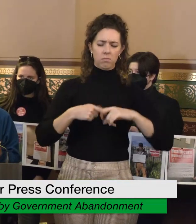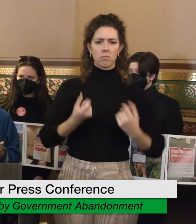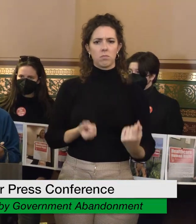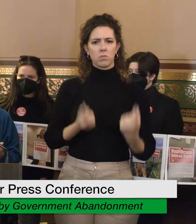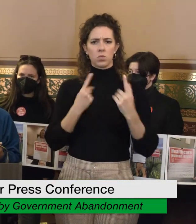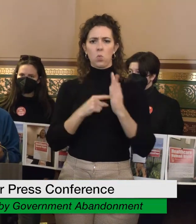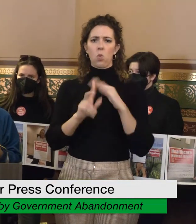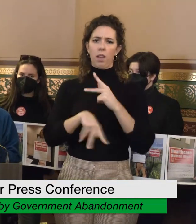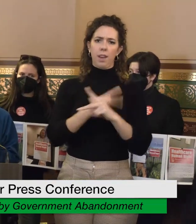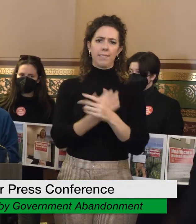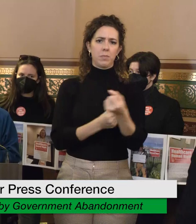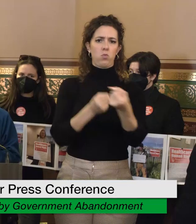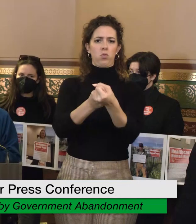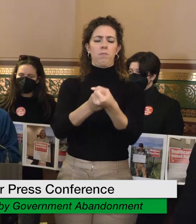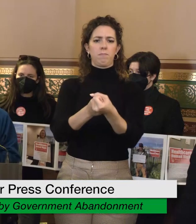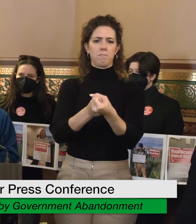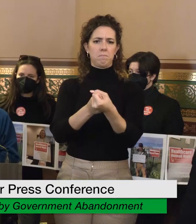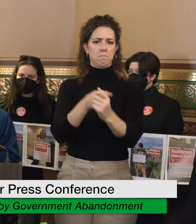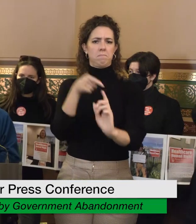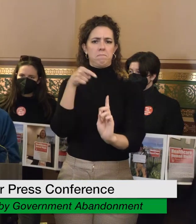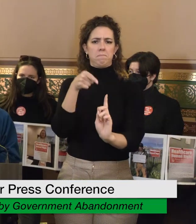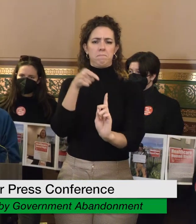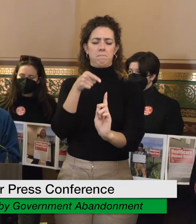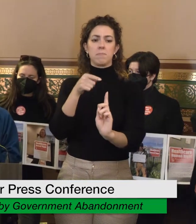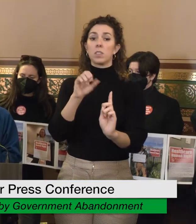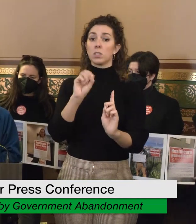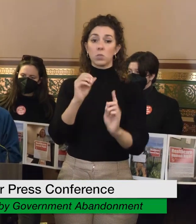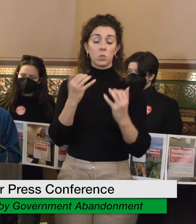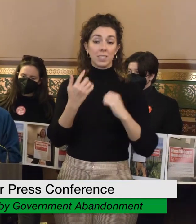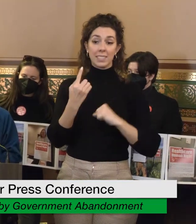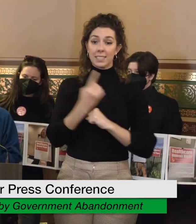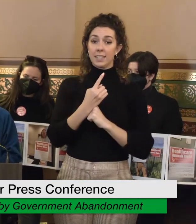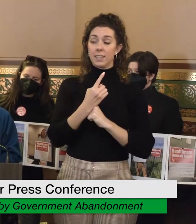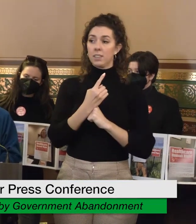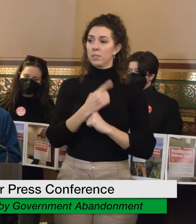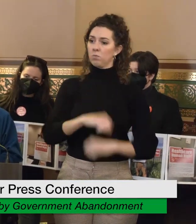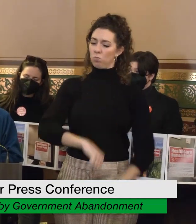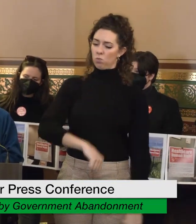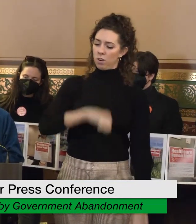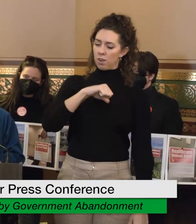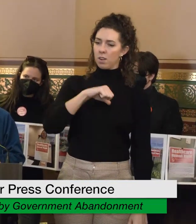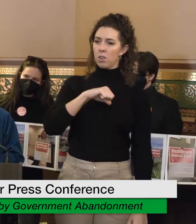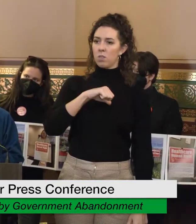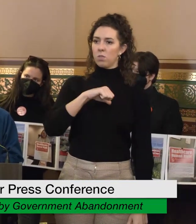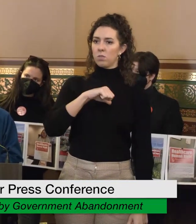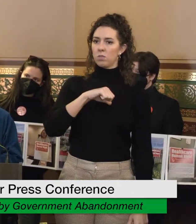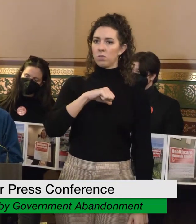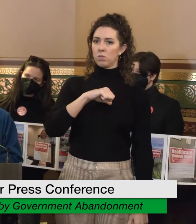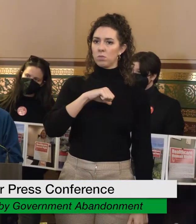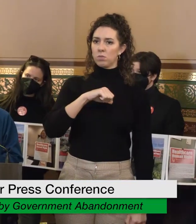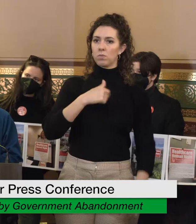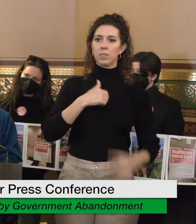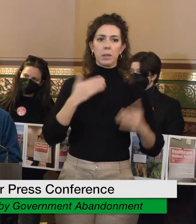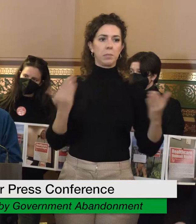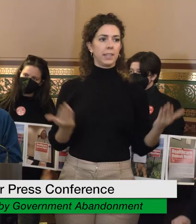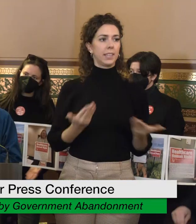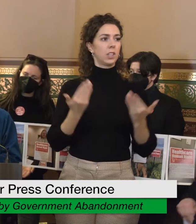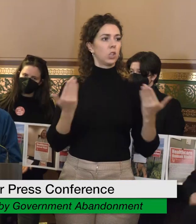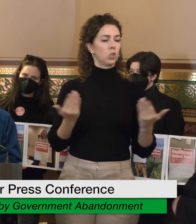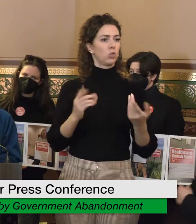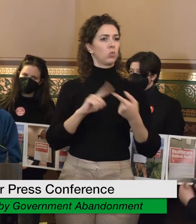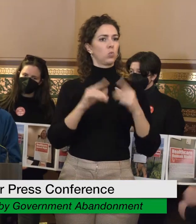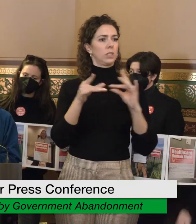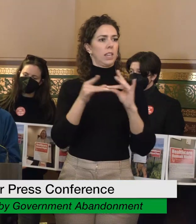support we need. And so today, I'm very proud of what everybody here to what you have to